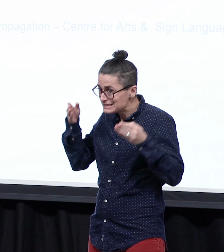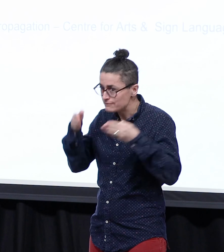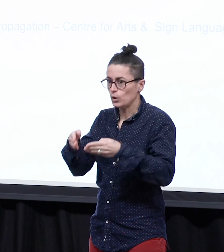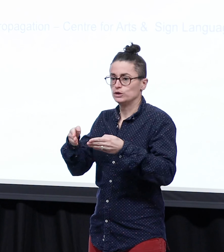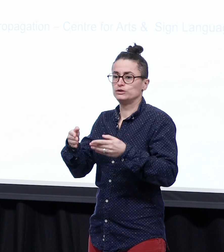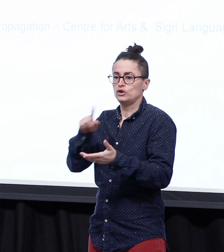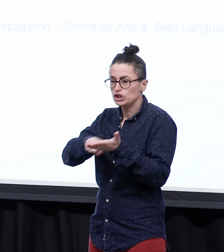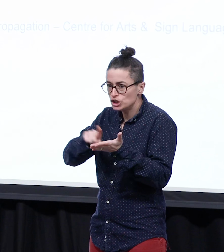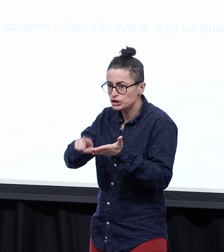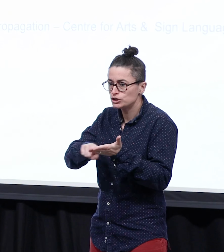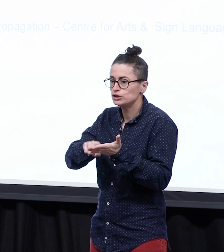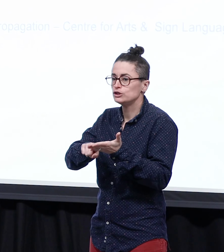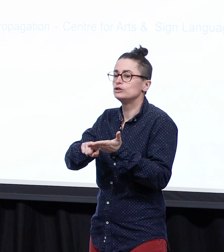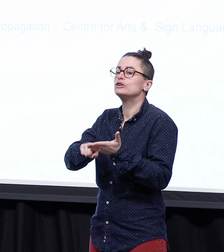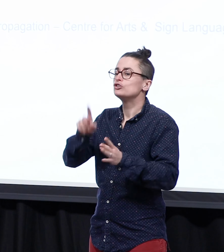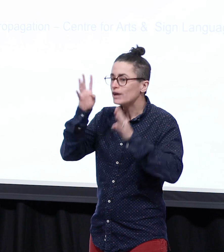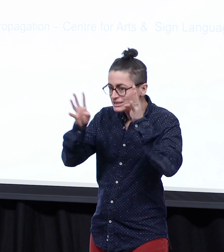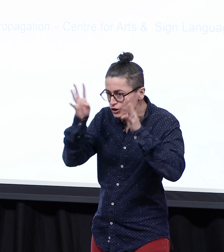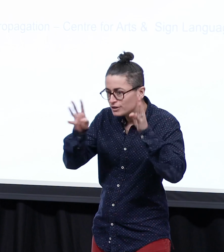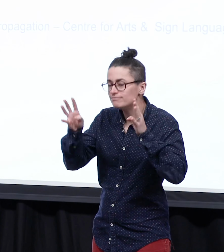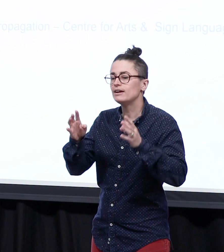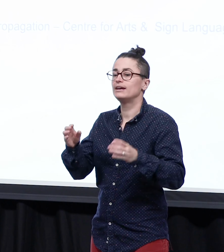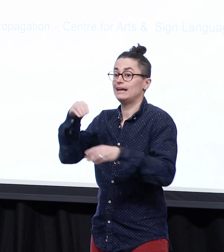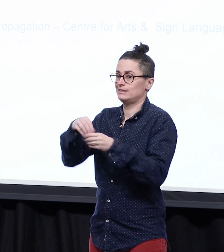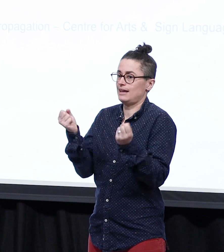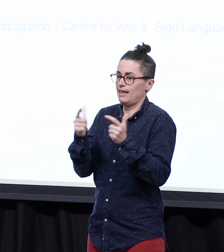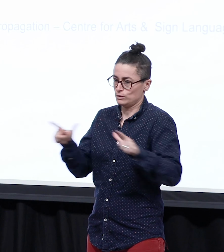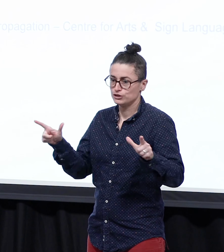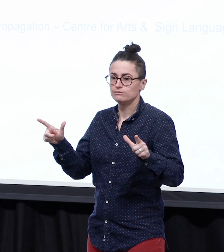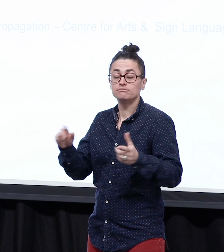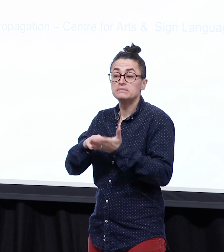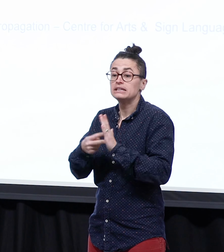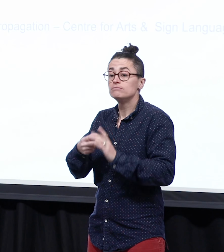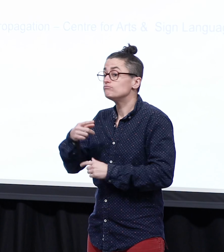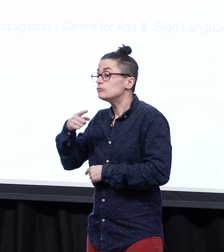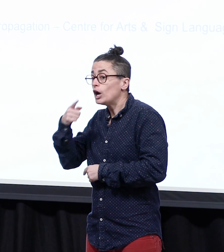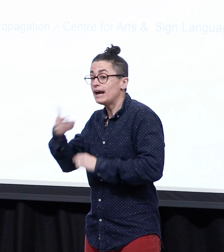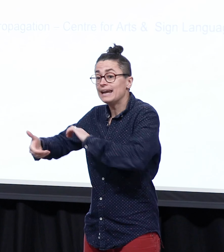of Spill Propagation, which is a center for the arts and sign language.